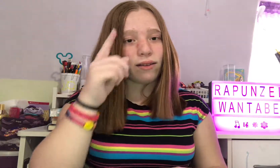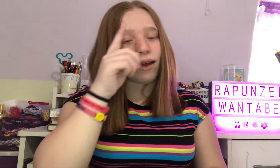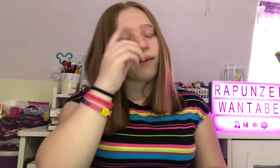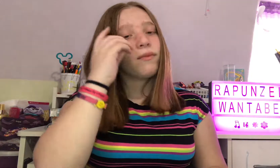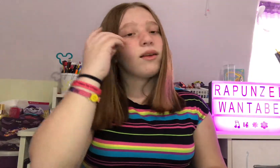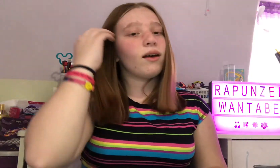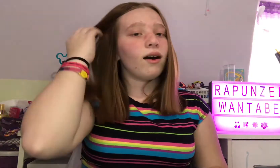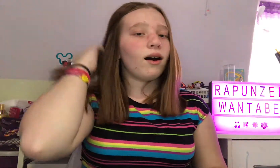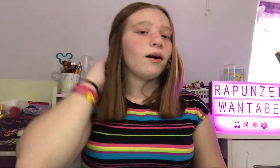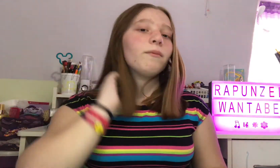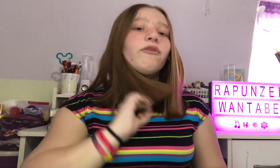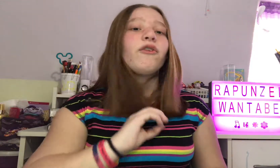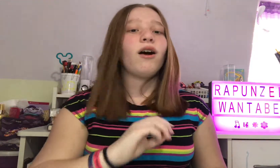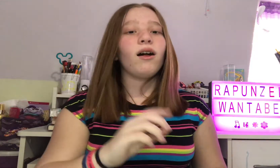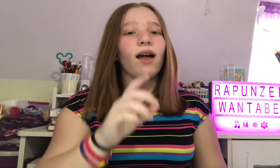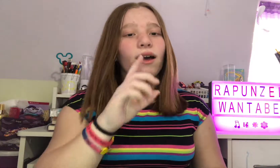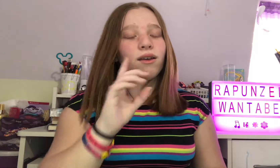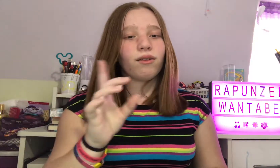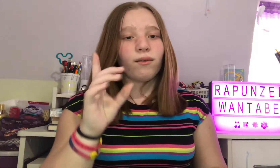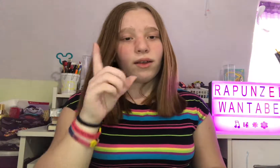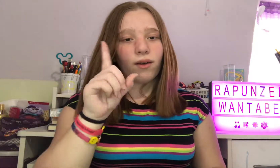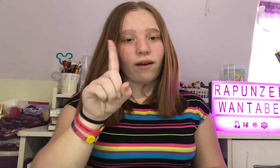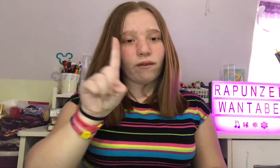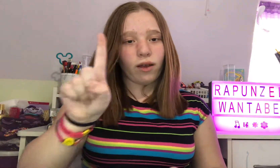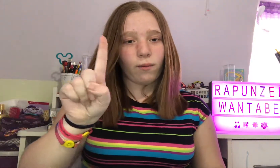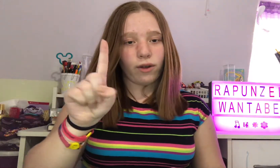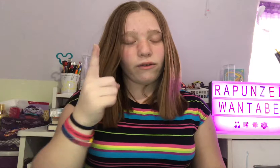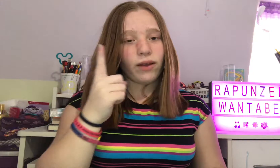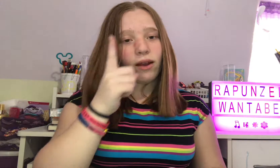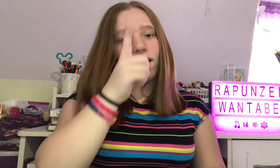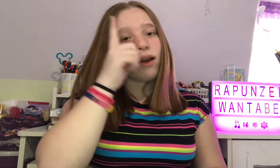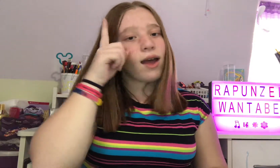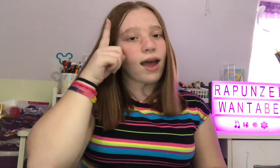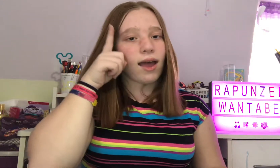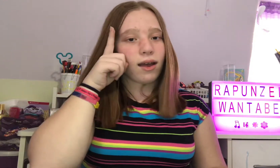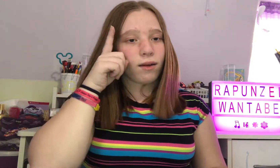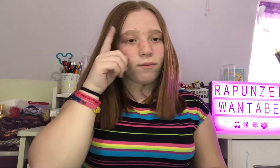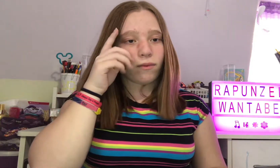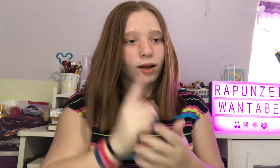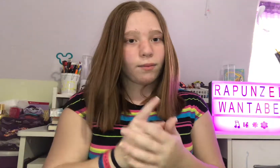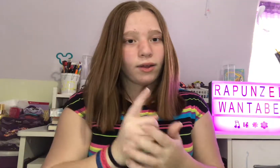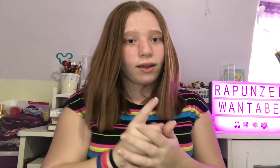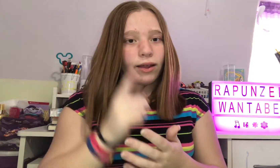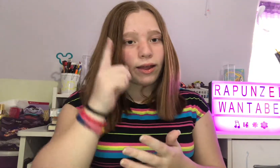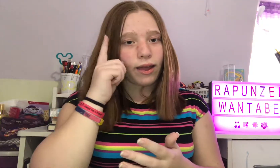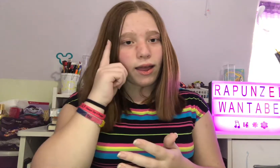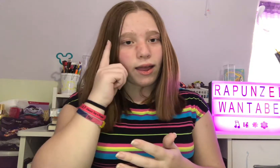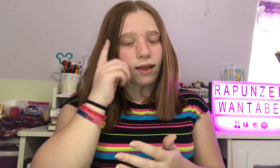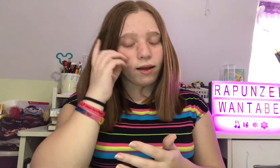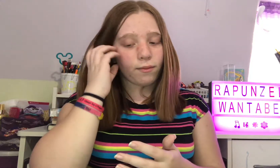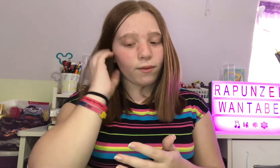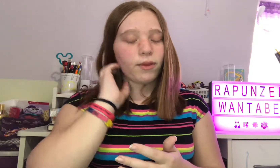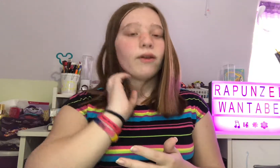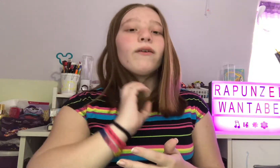that, fall, how you do it, you have your pointer finger, and it comes up to your